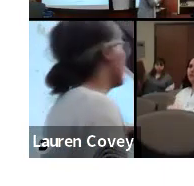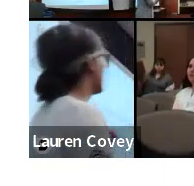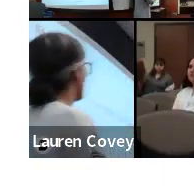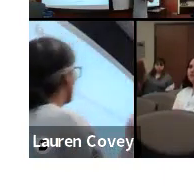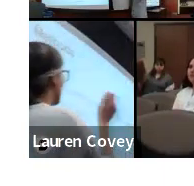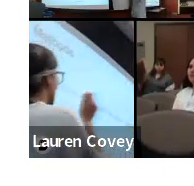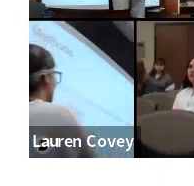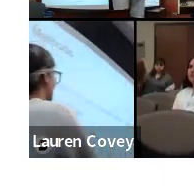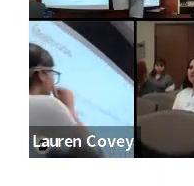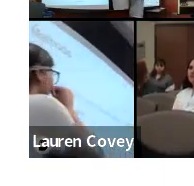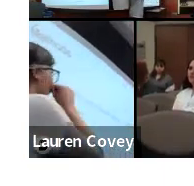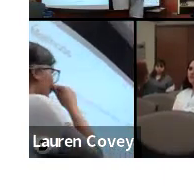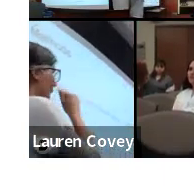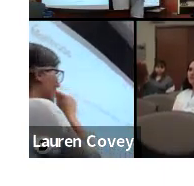way.